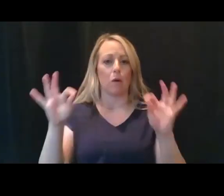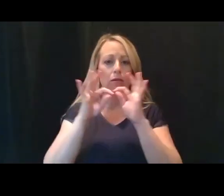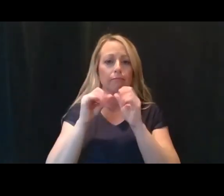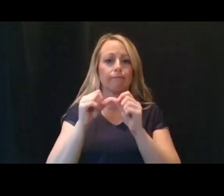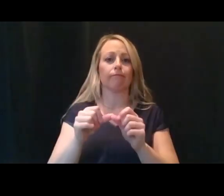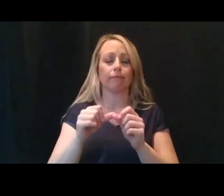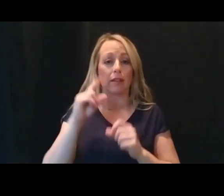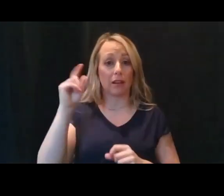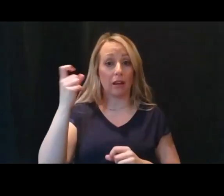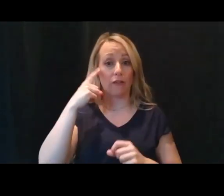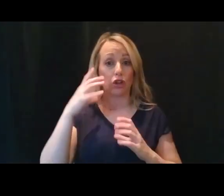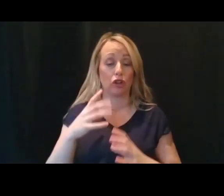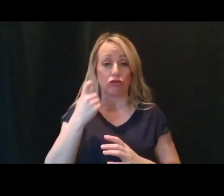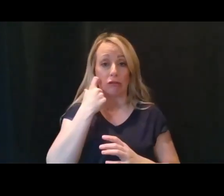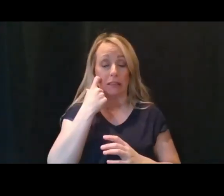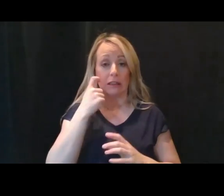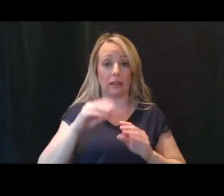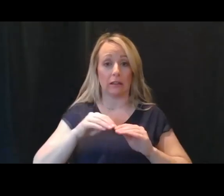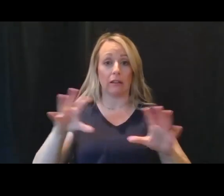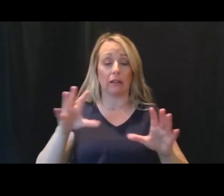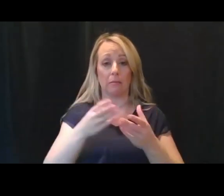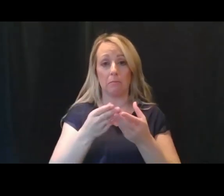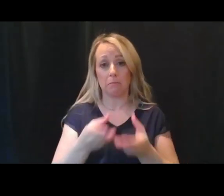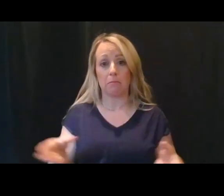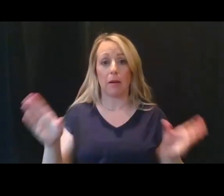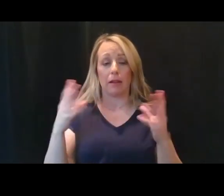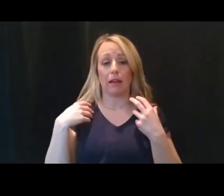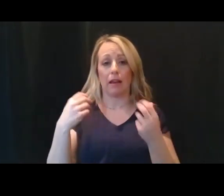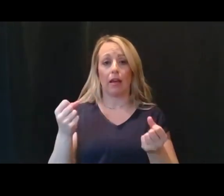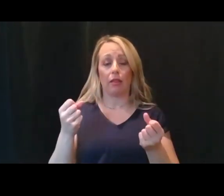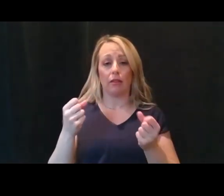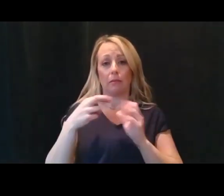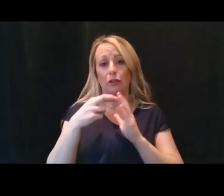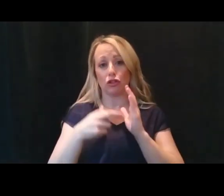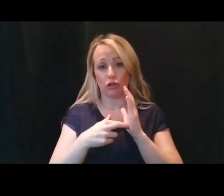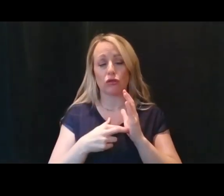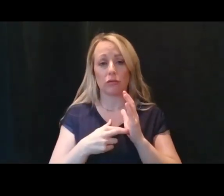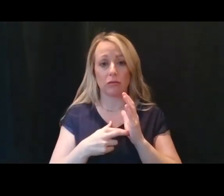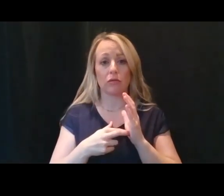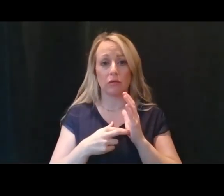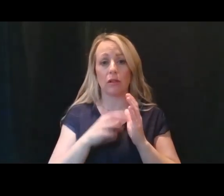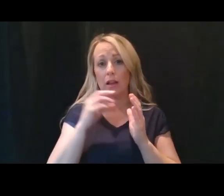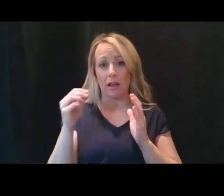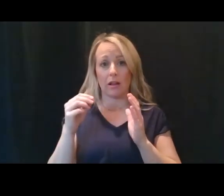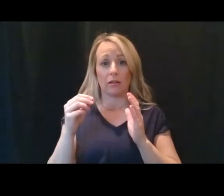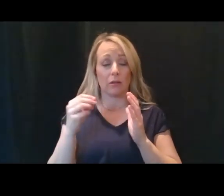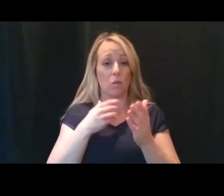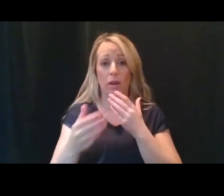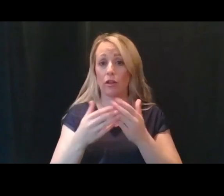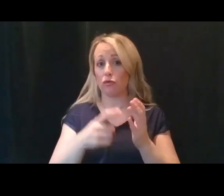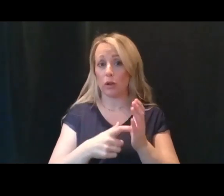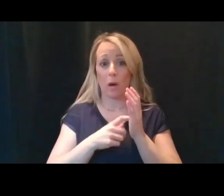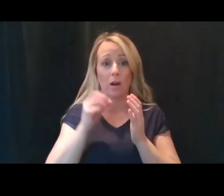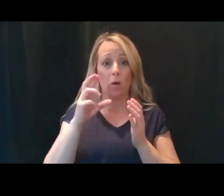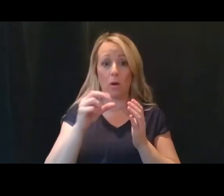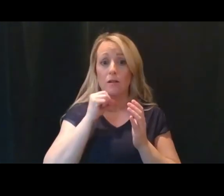relaxed public health measures required in earlier proclamations. Whether required or not, as